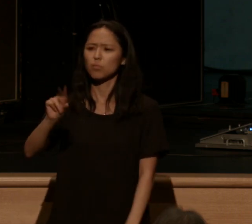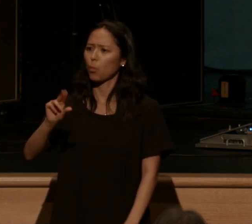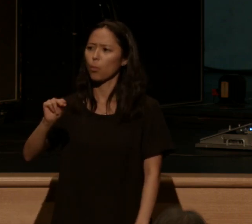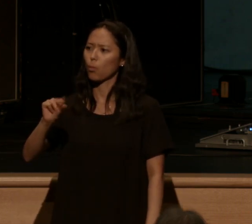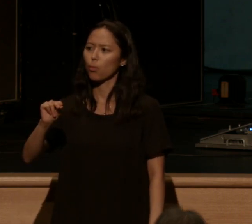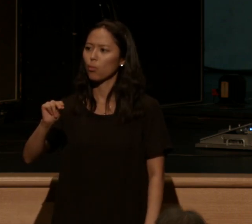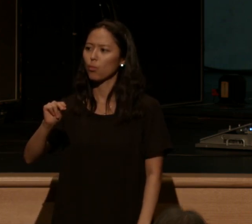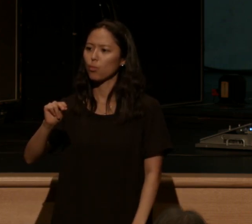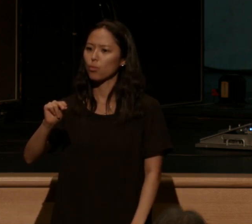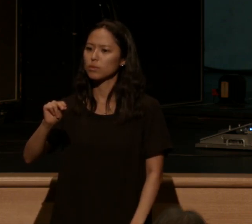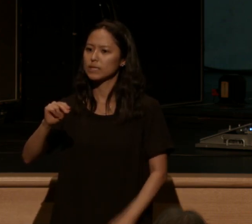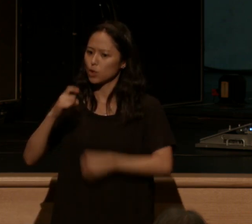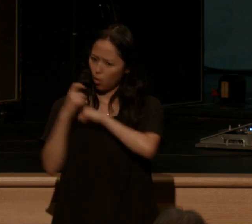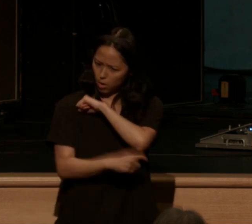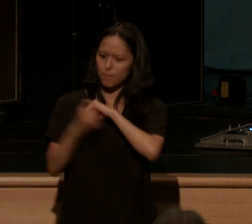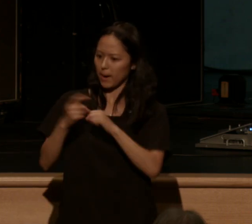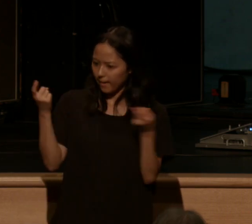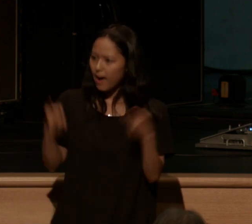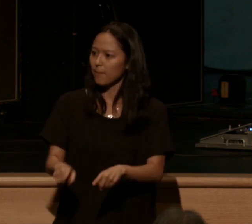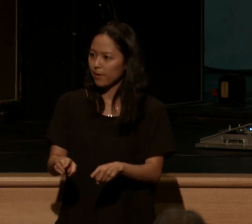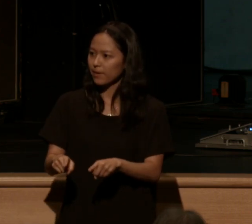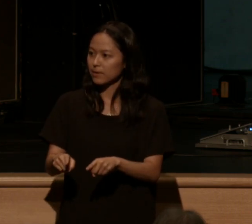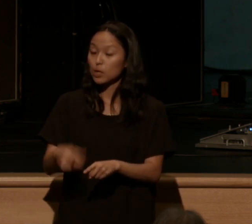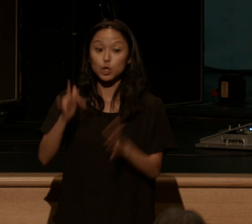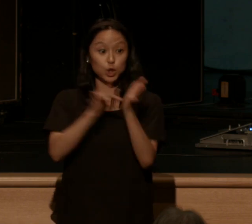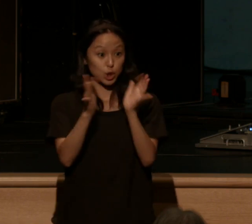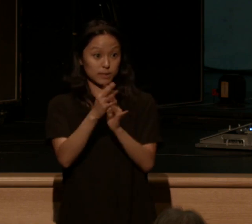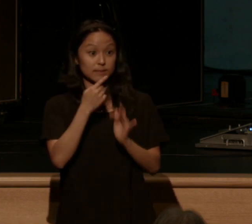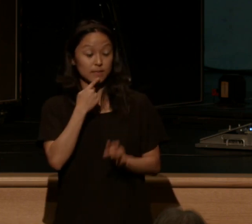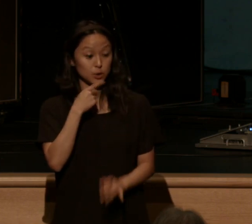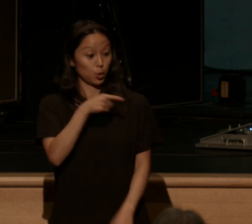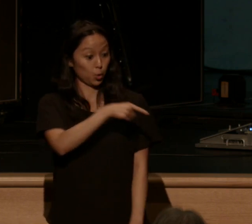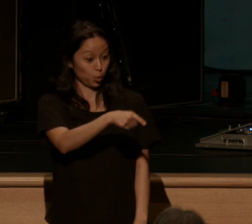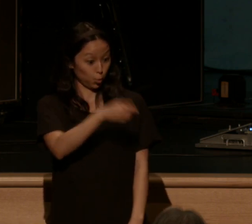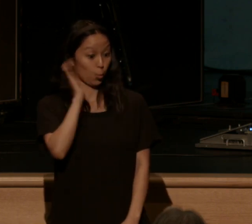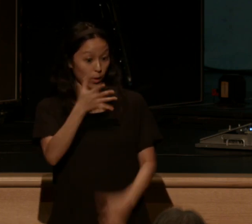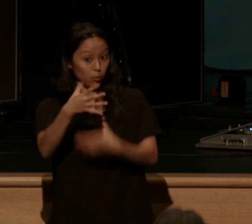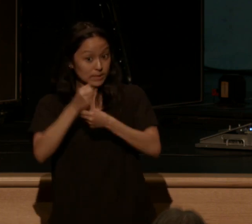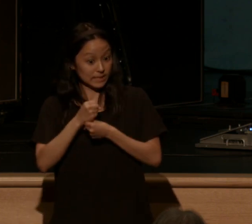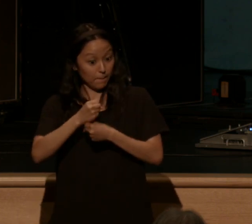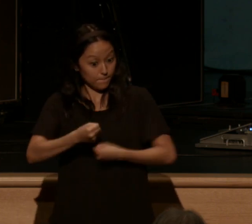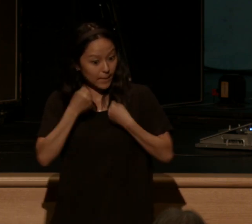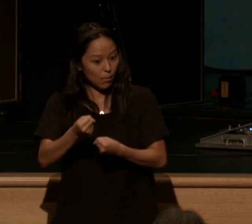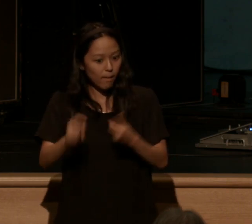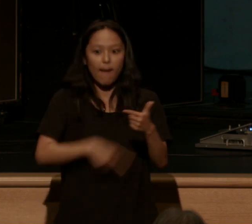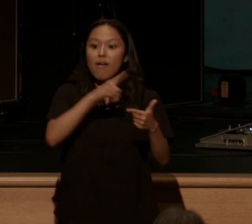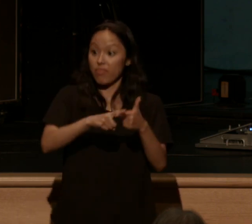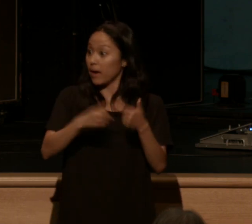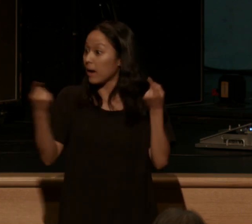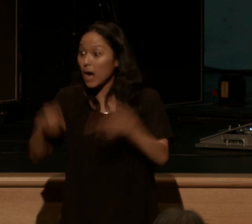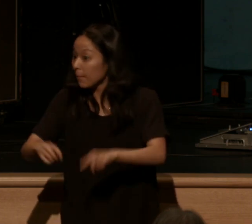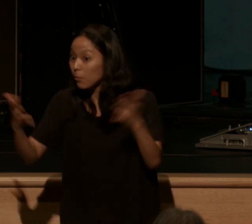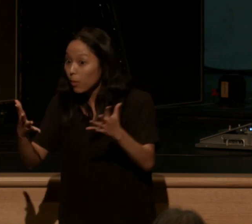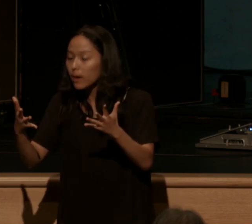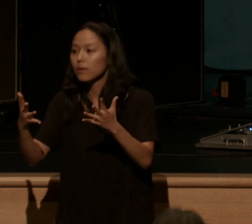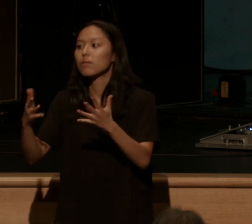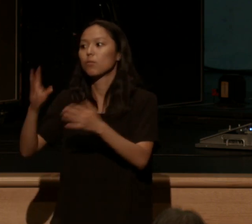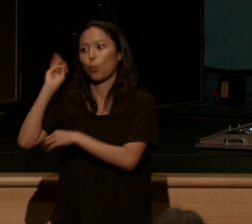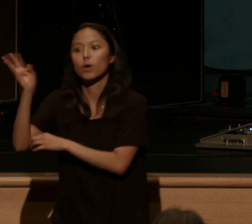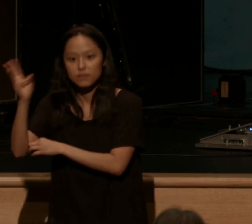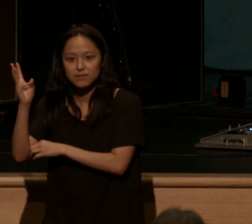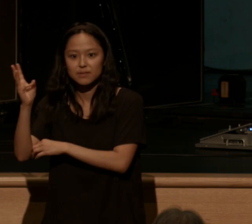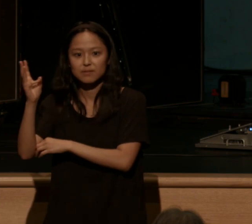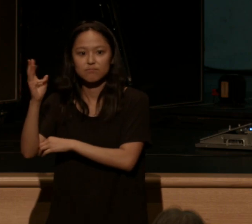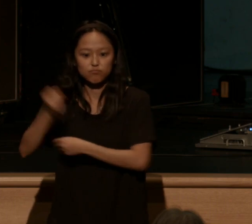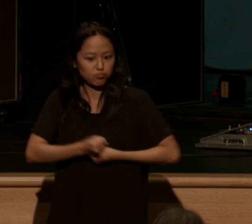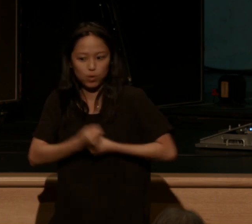It's not a command. You get that? What Jesus is saying is, you're gonna get my power, then you will witness. Like the one leads to the